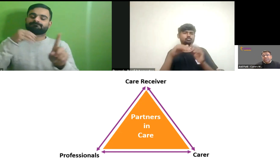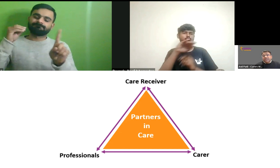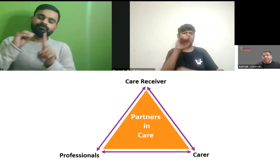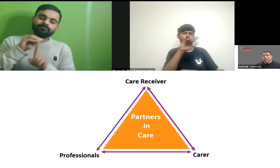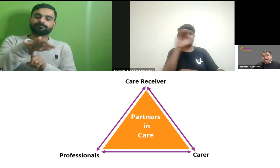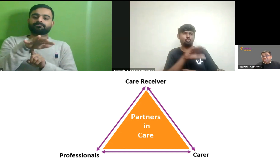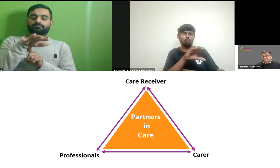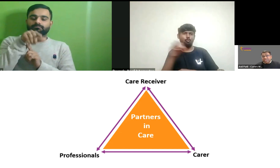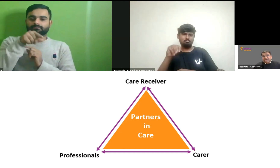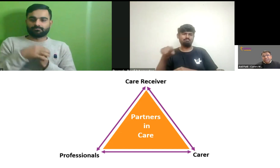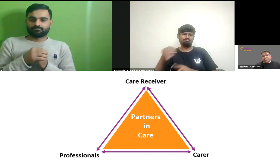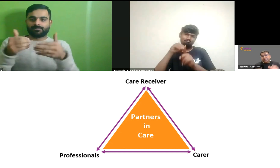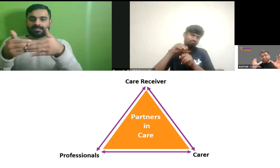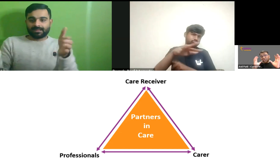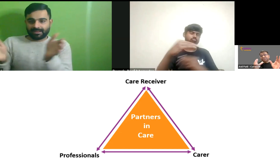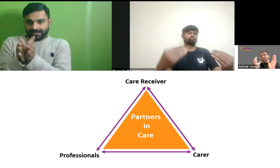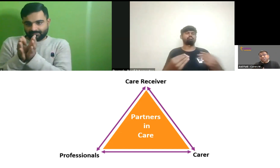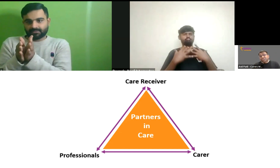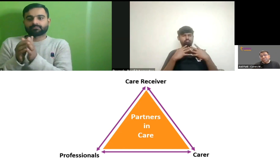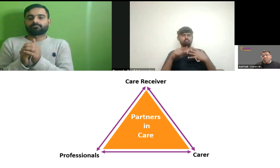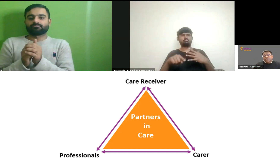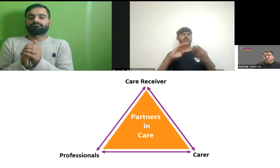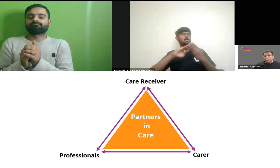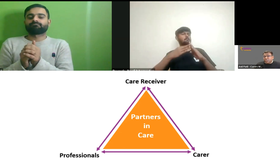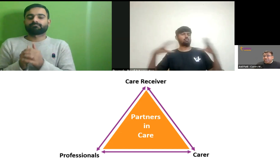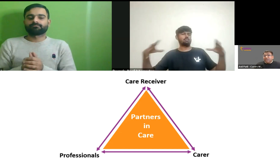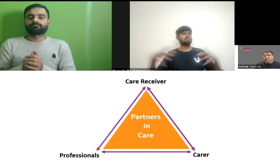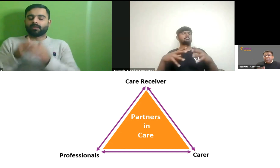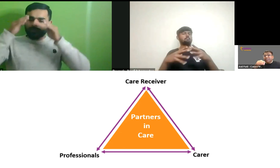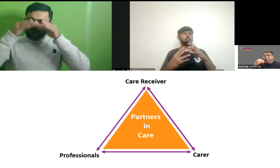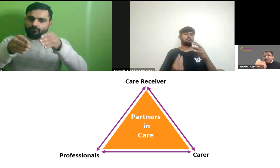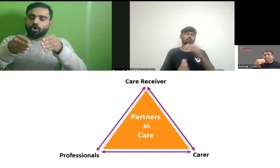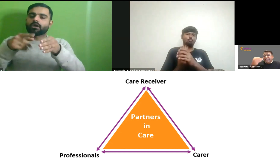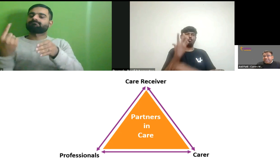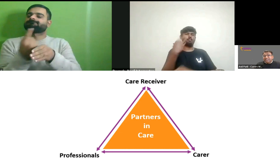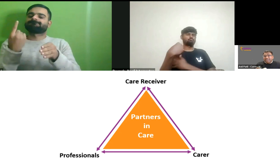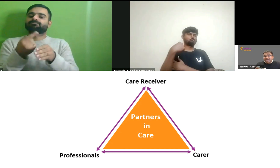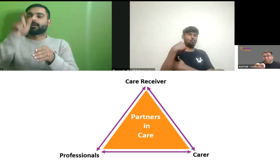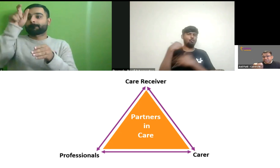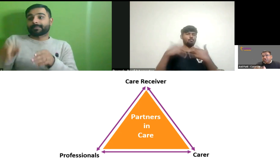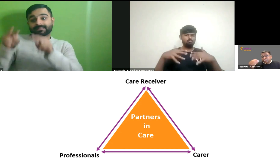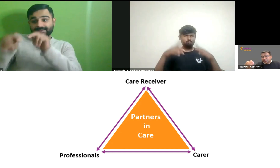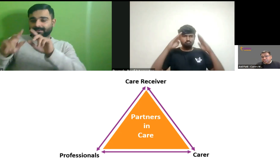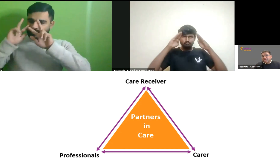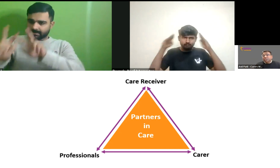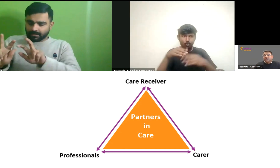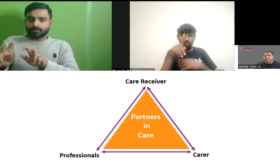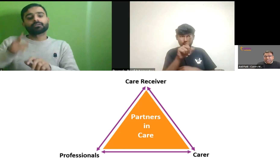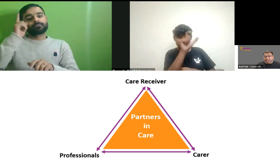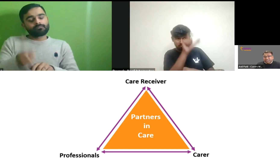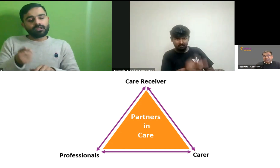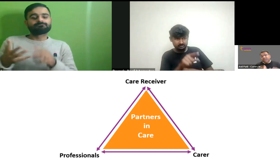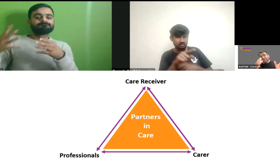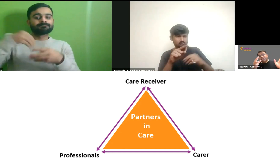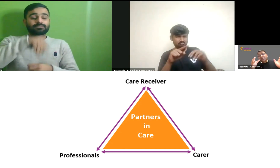your community, not just to focus only on person needing the care, but also include